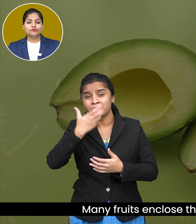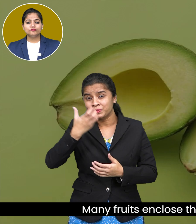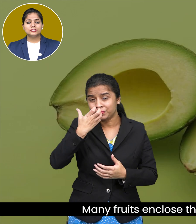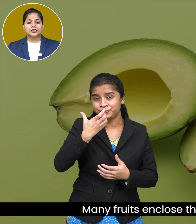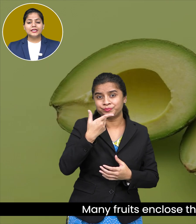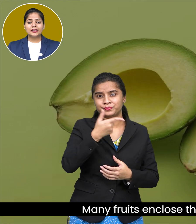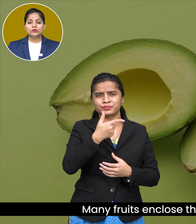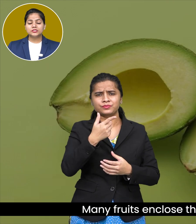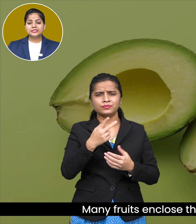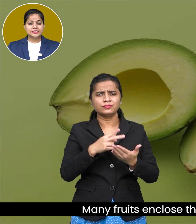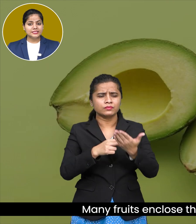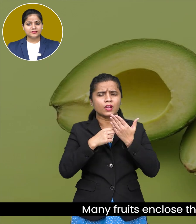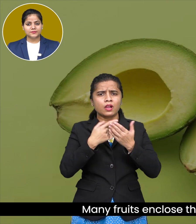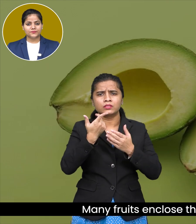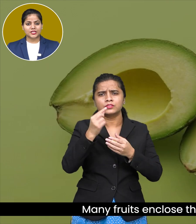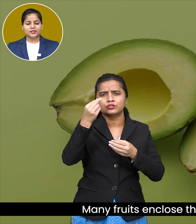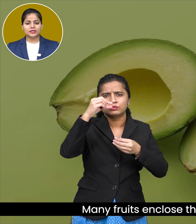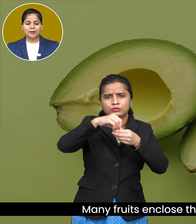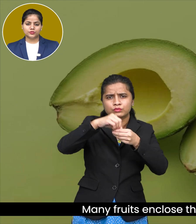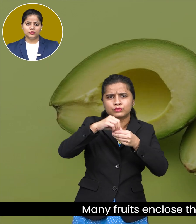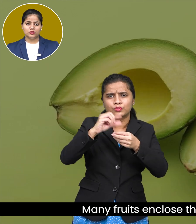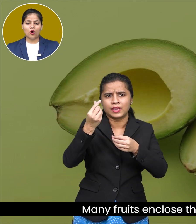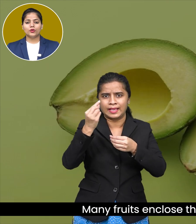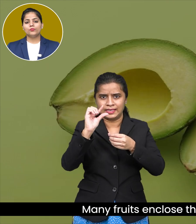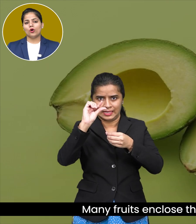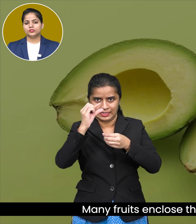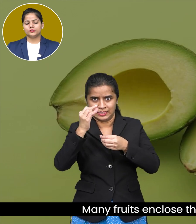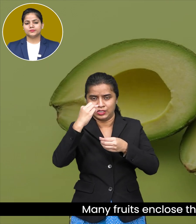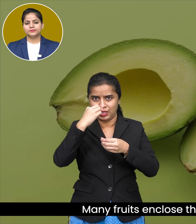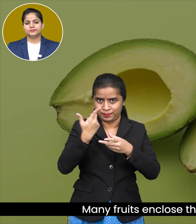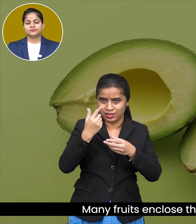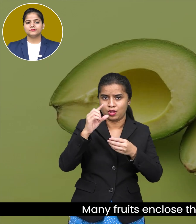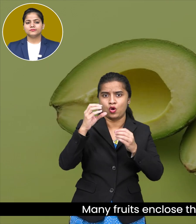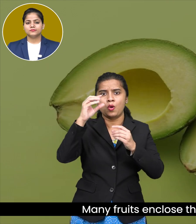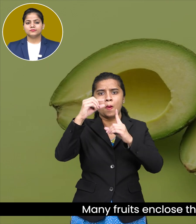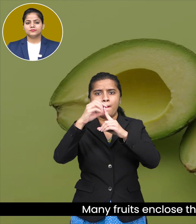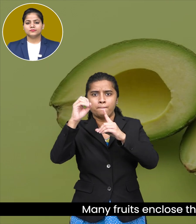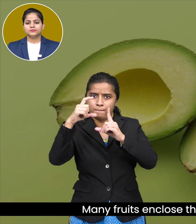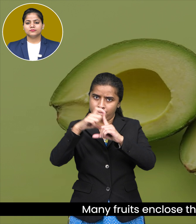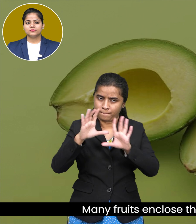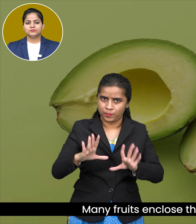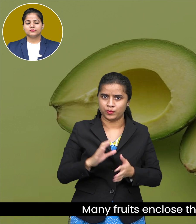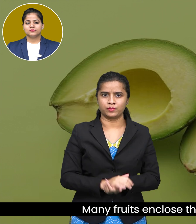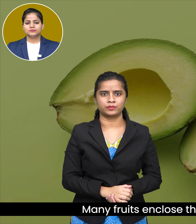Many fruits enclose the seed in a capsule or pod.